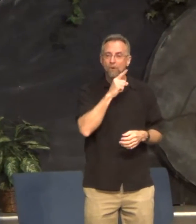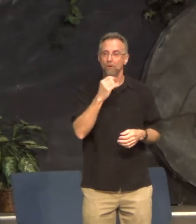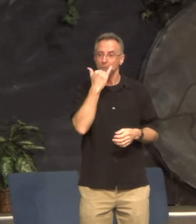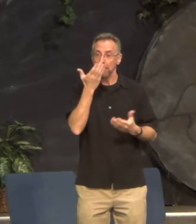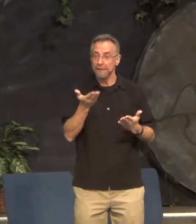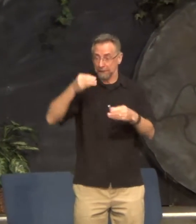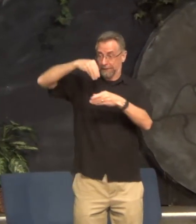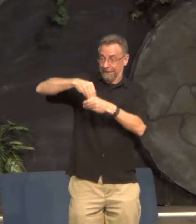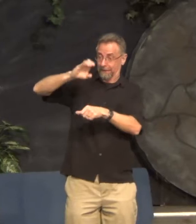thing.